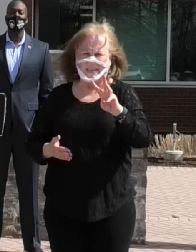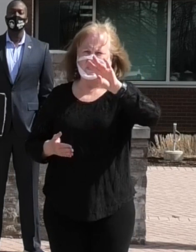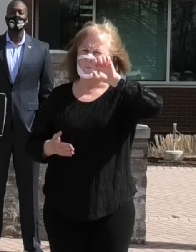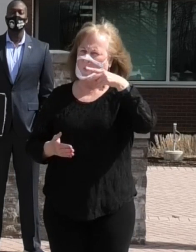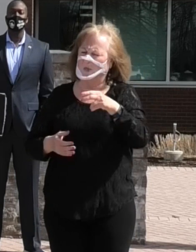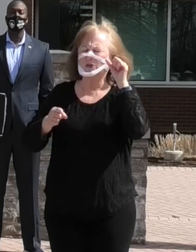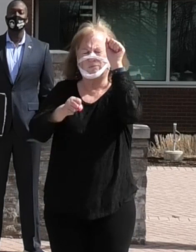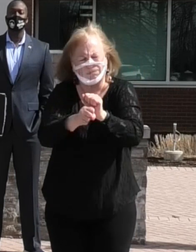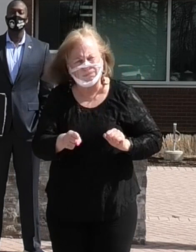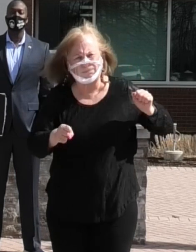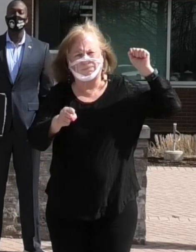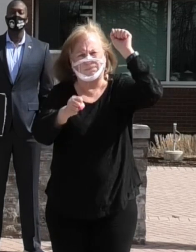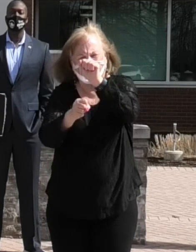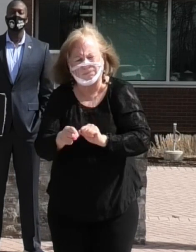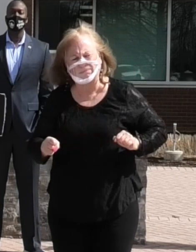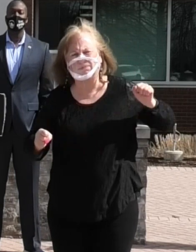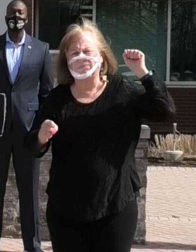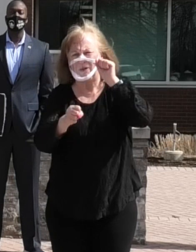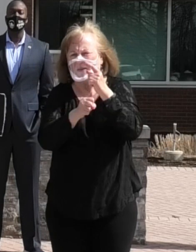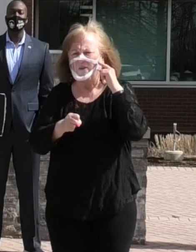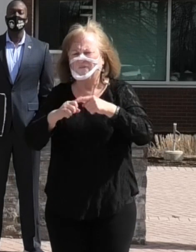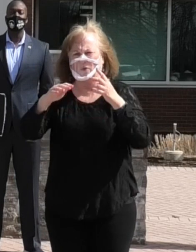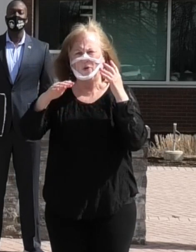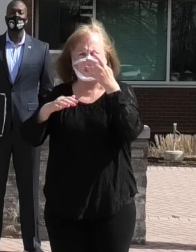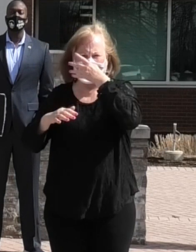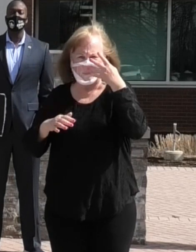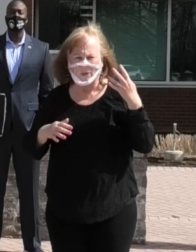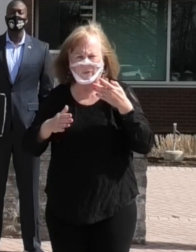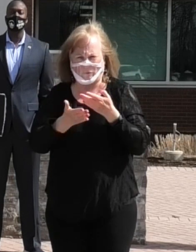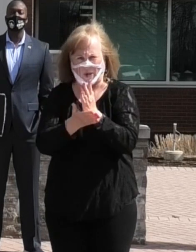tireless advocate for immigrant rights.